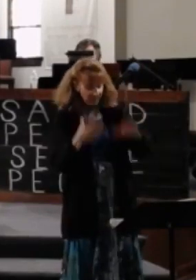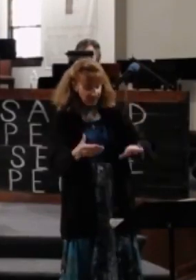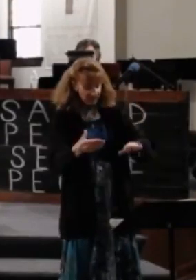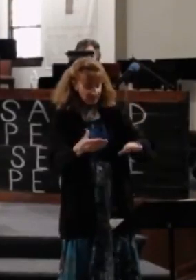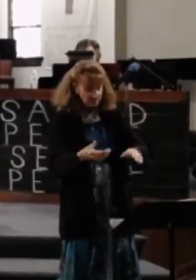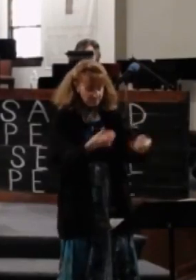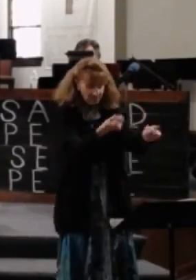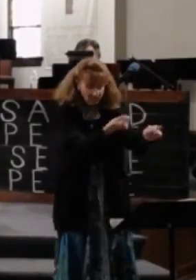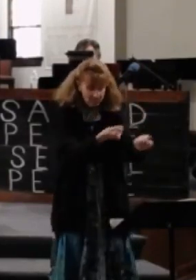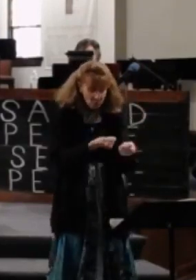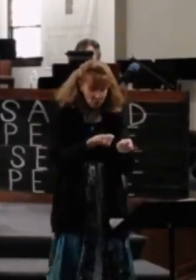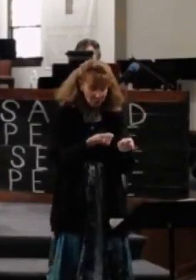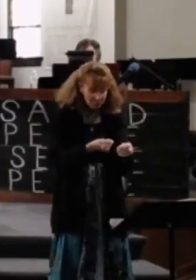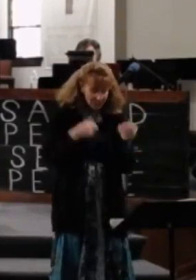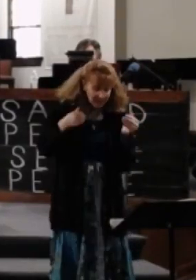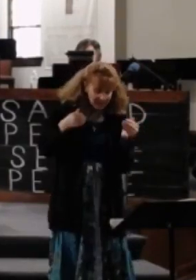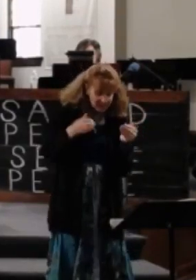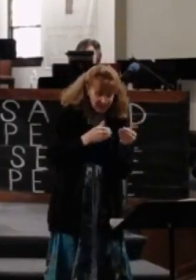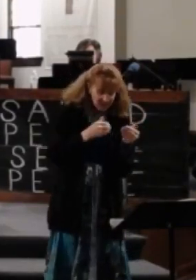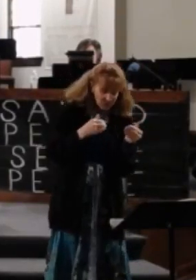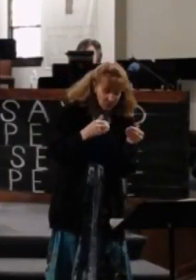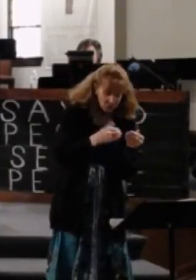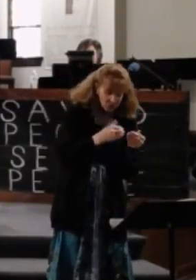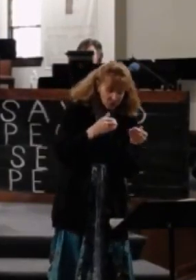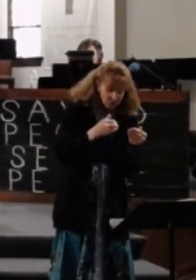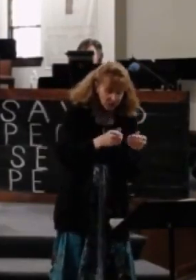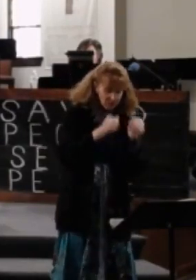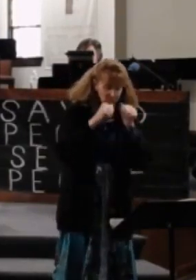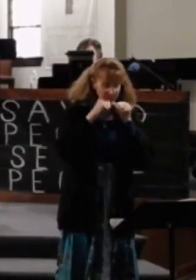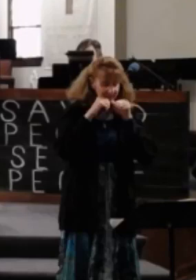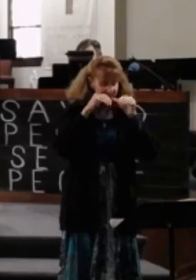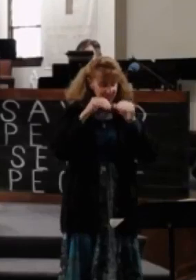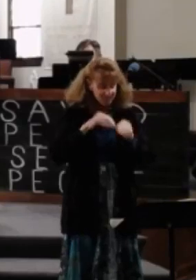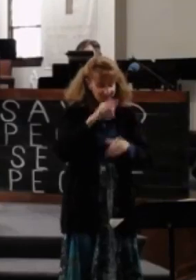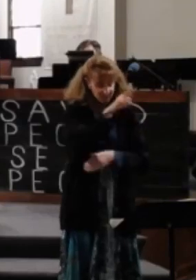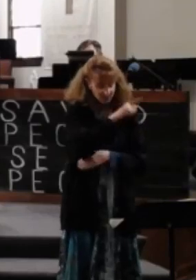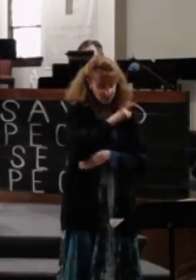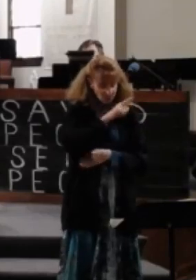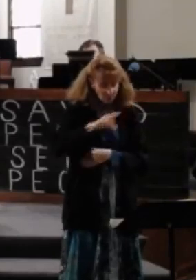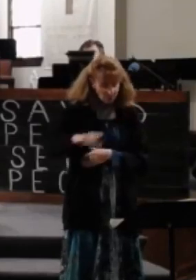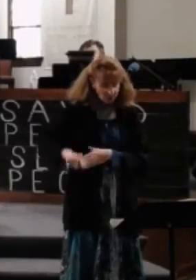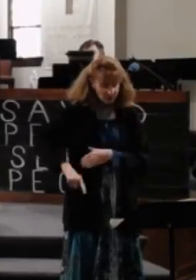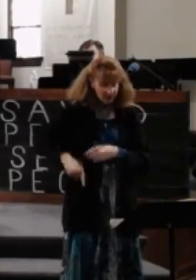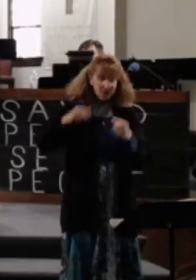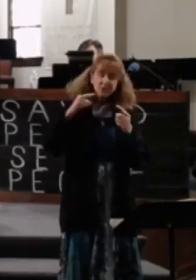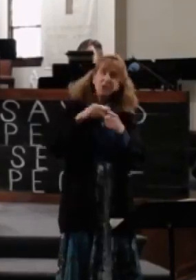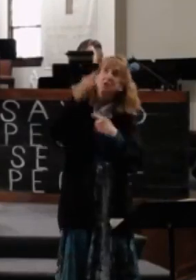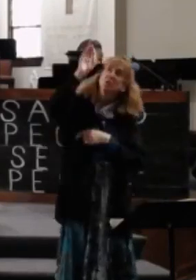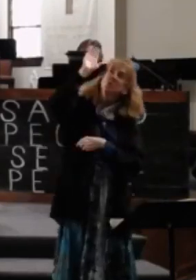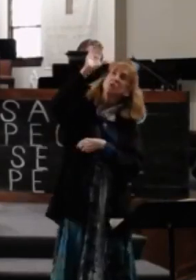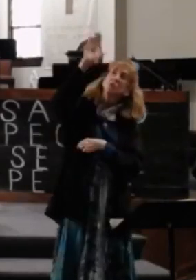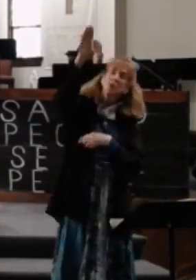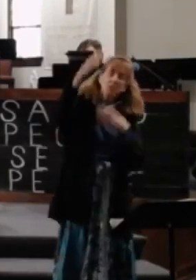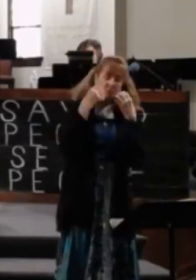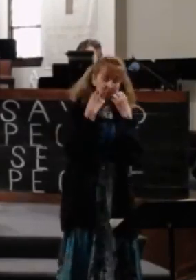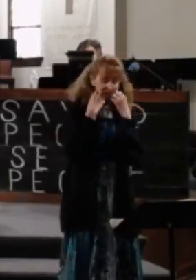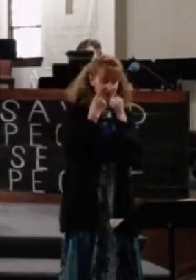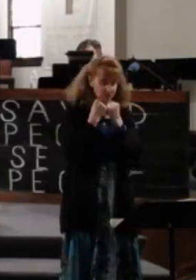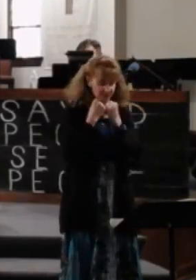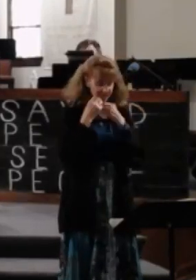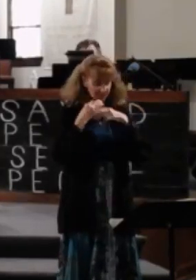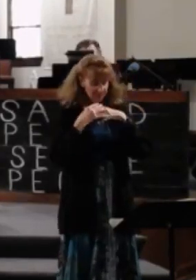me nearer, nearer, nearer, blessed Lord, to thy